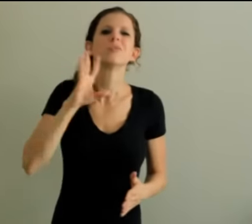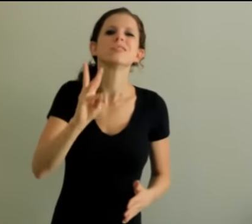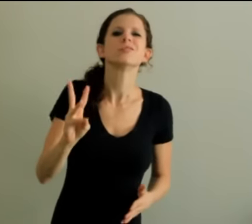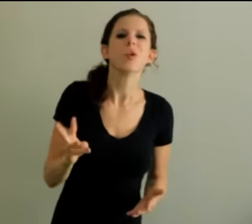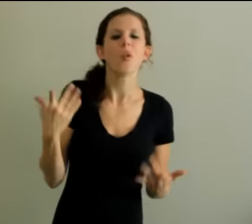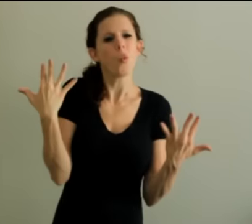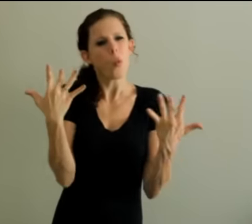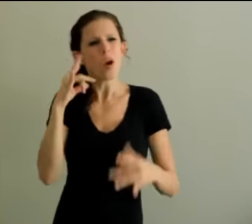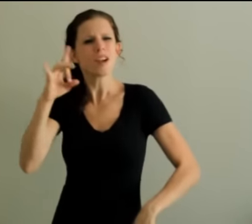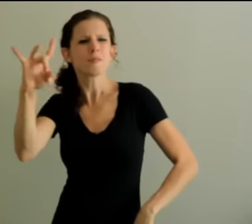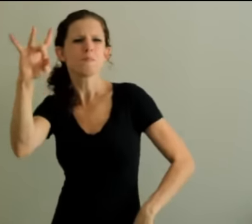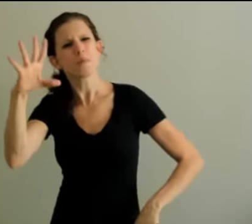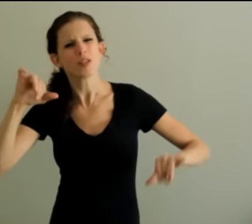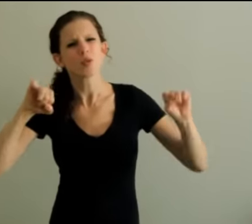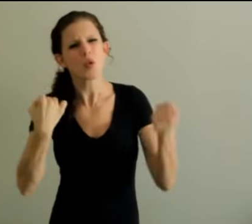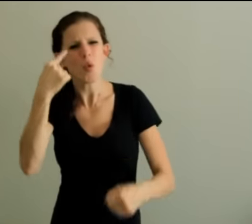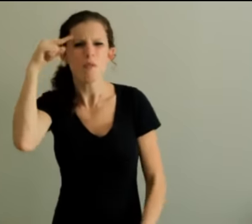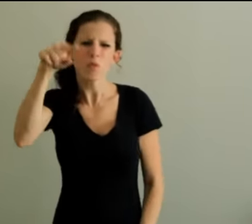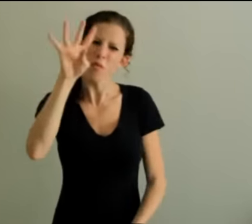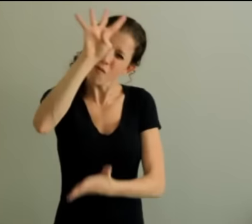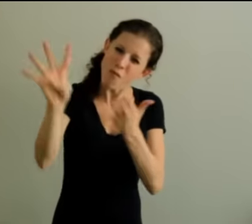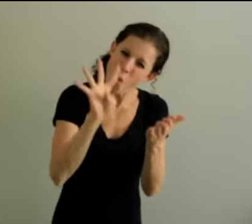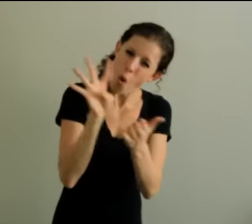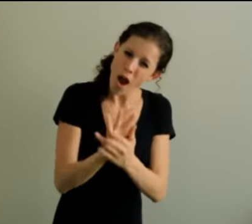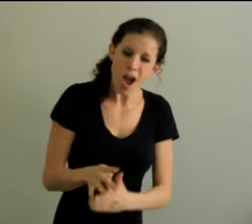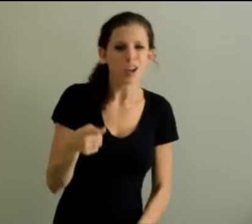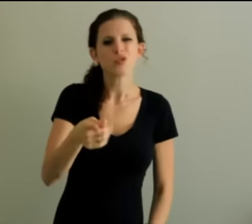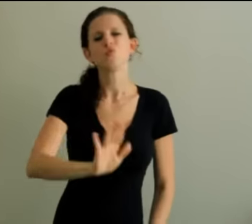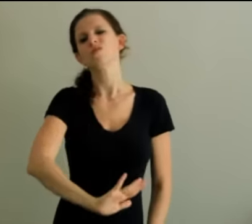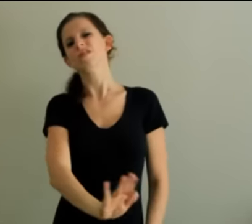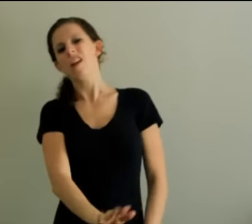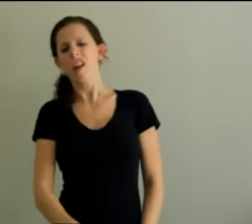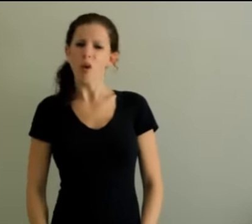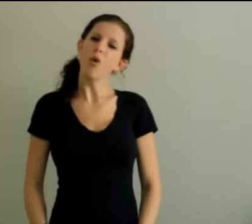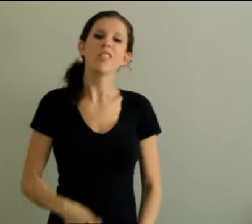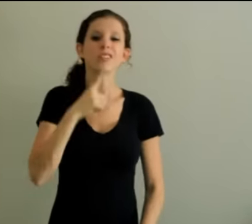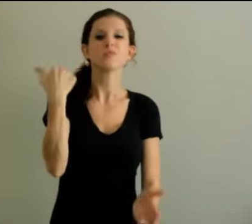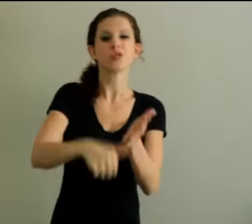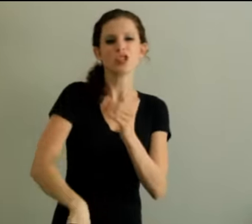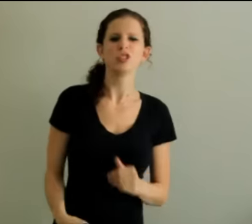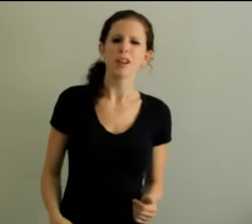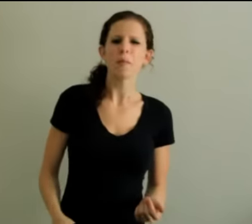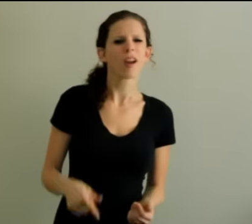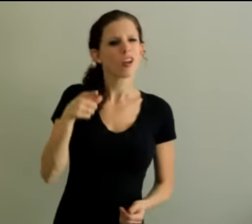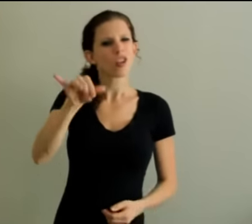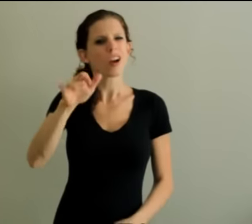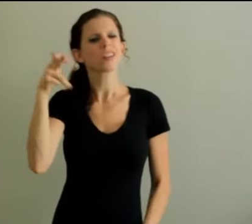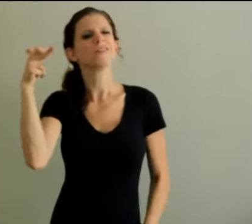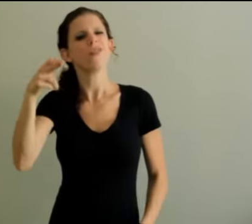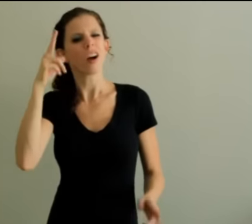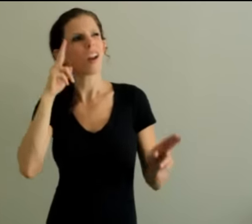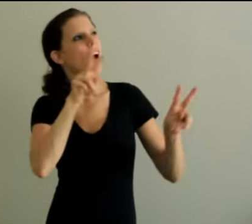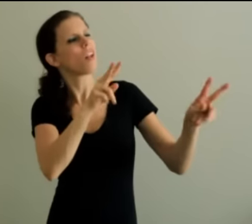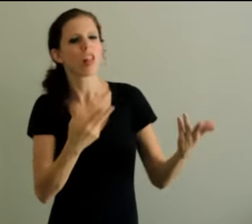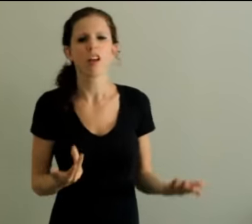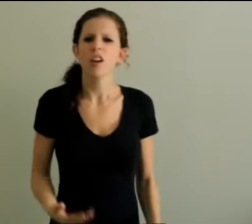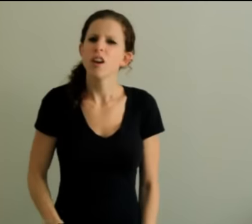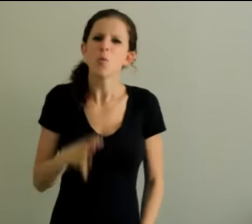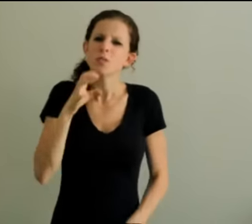only six years old We waited in a blistering cold for you Four hours when you just said no That's pretty shitty man You're like his fucking idol He